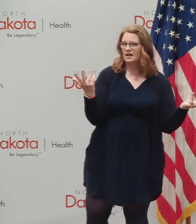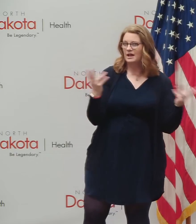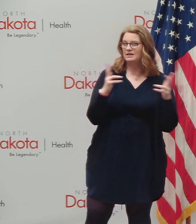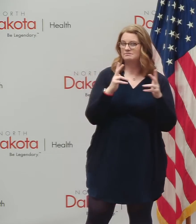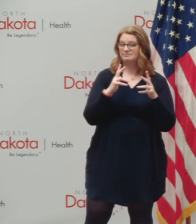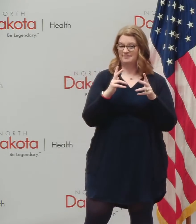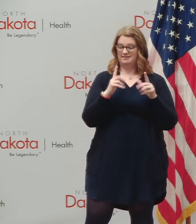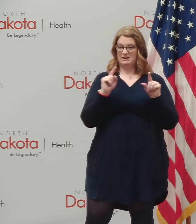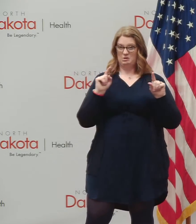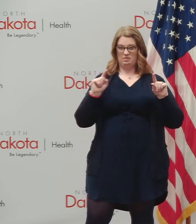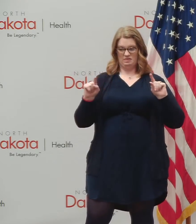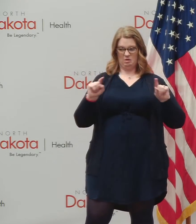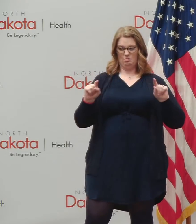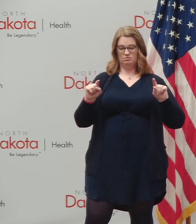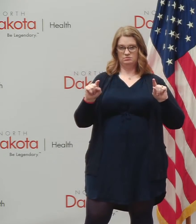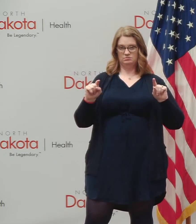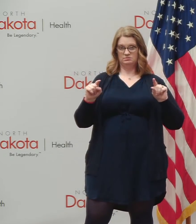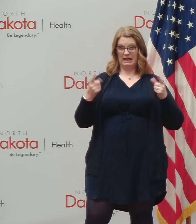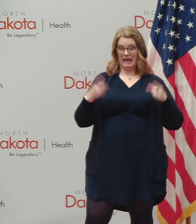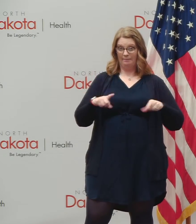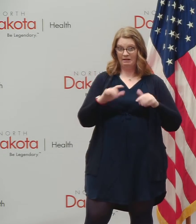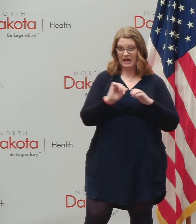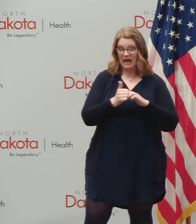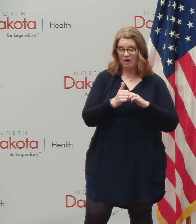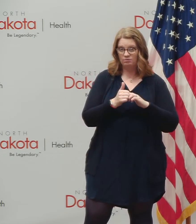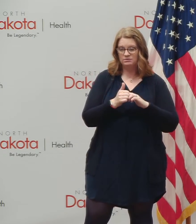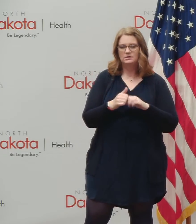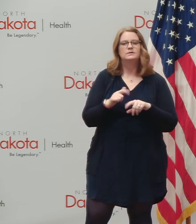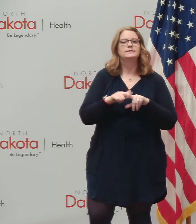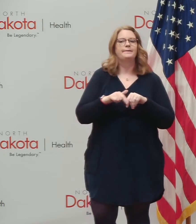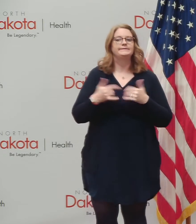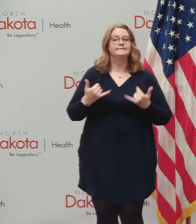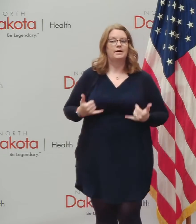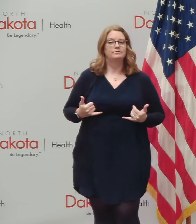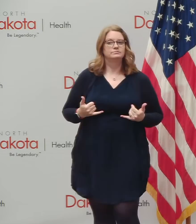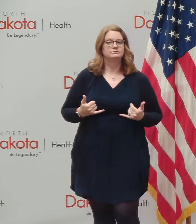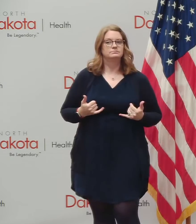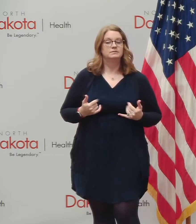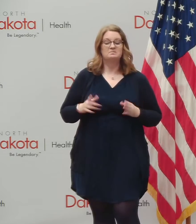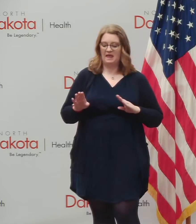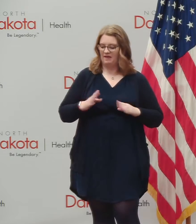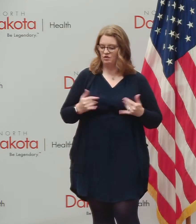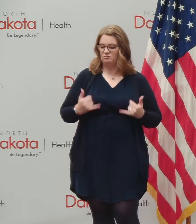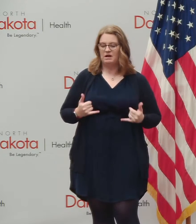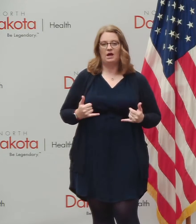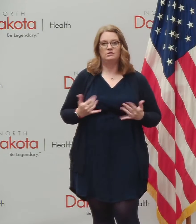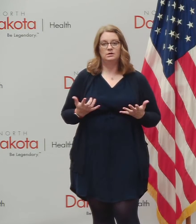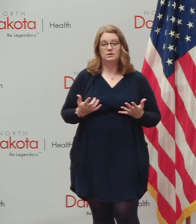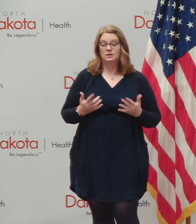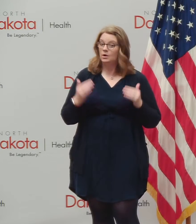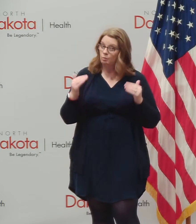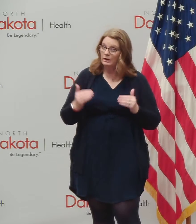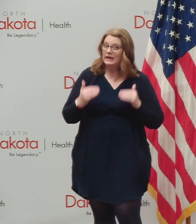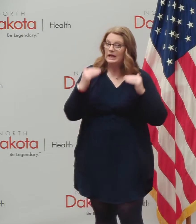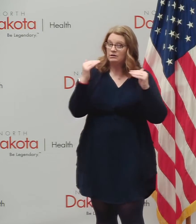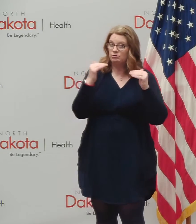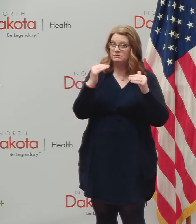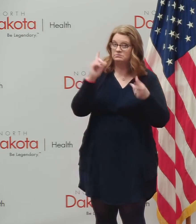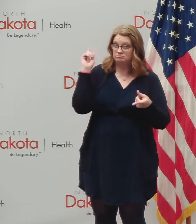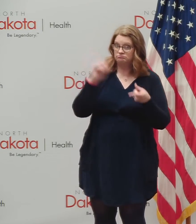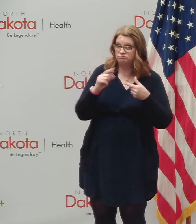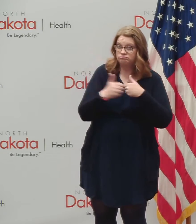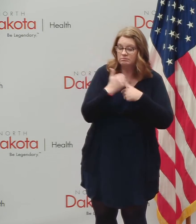they're happening are going to depend a lot on what we do now, because when we increase our mitigation, which slows down the